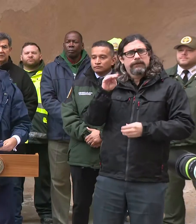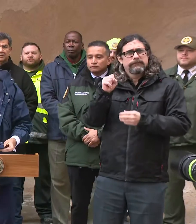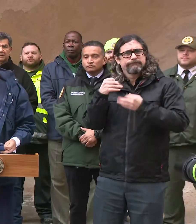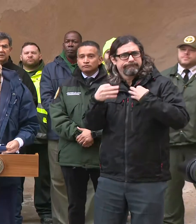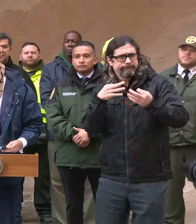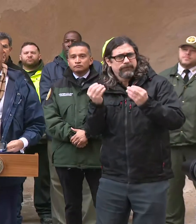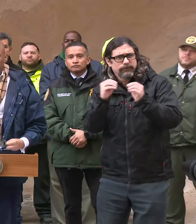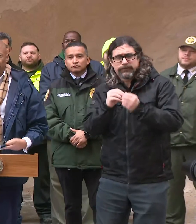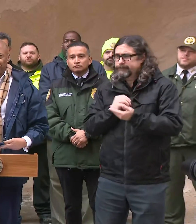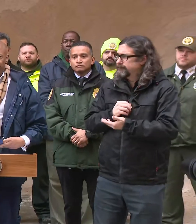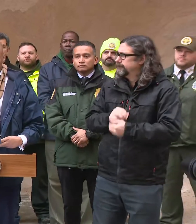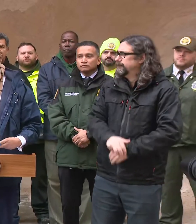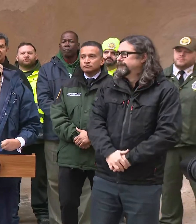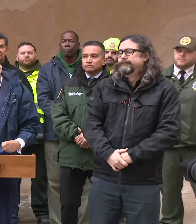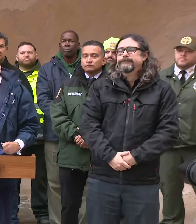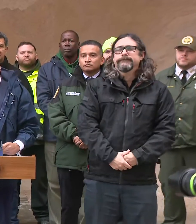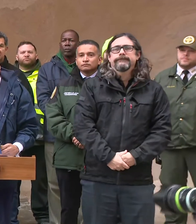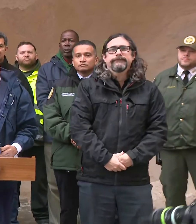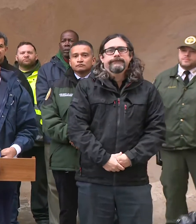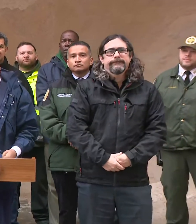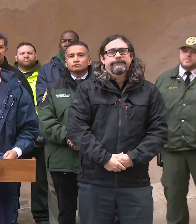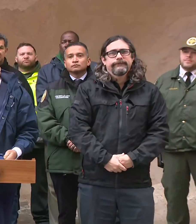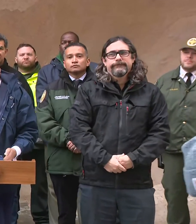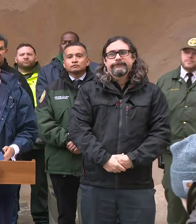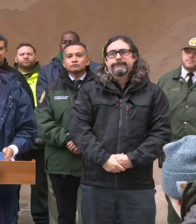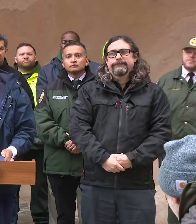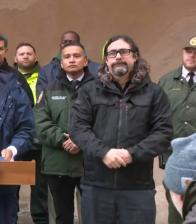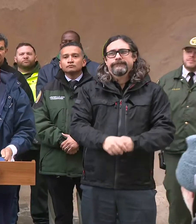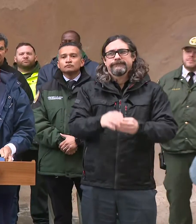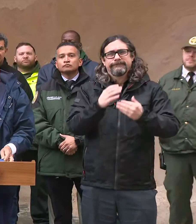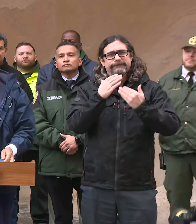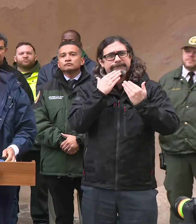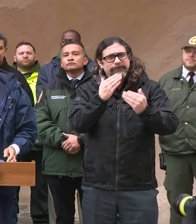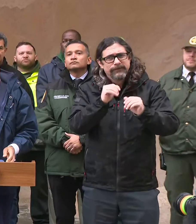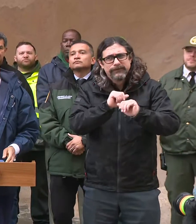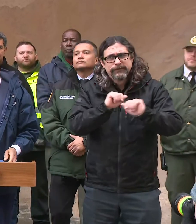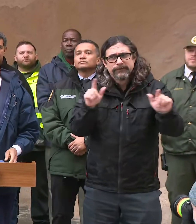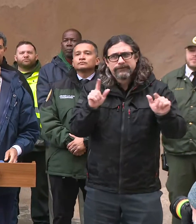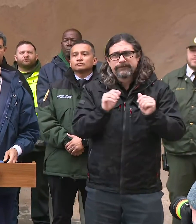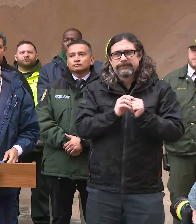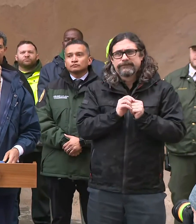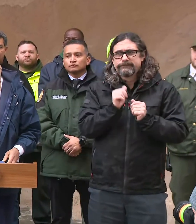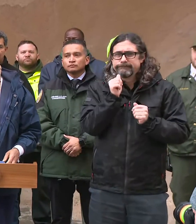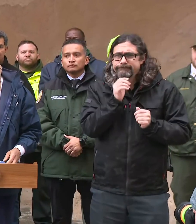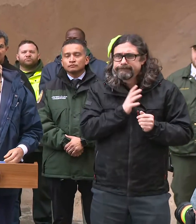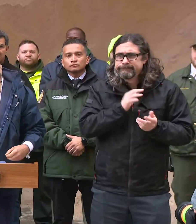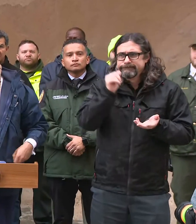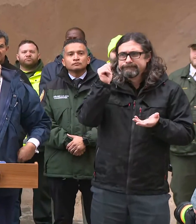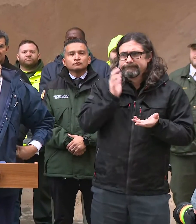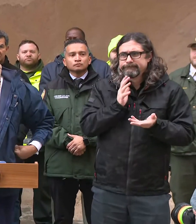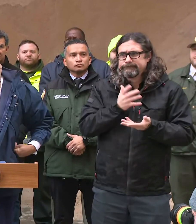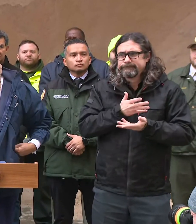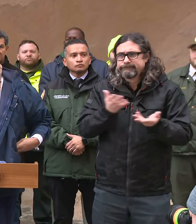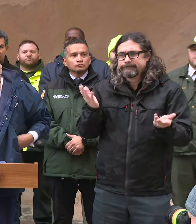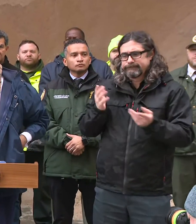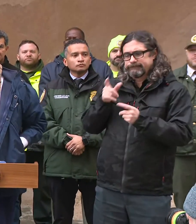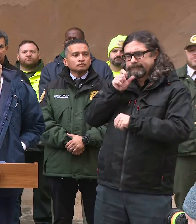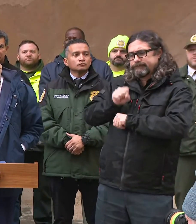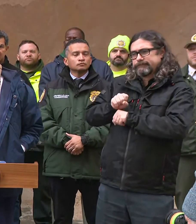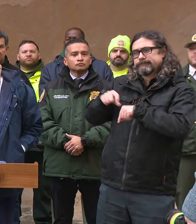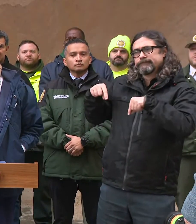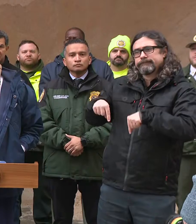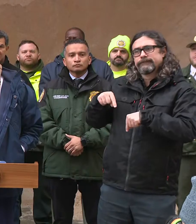Thanks so much, Camille, and thanks to the men and women of the Department of Sanitation,